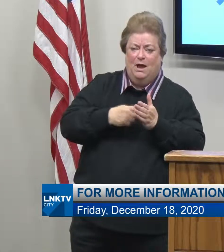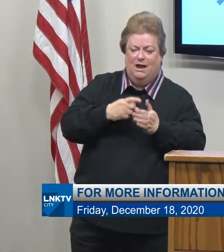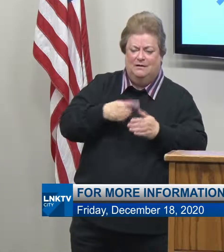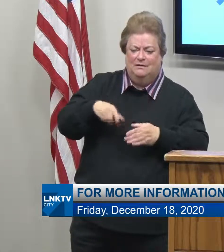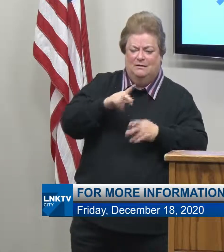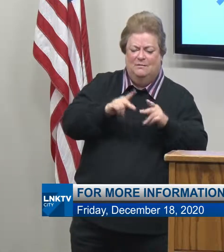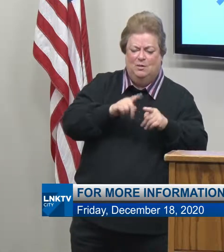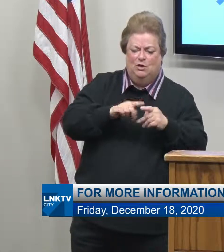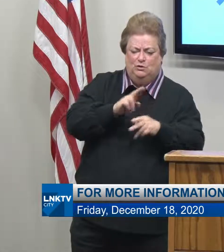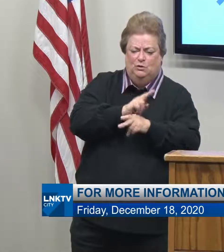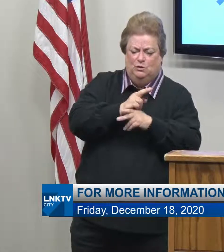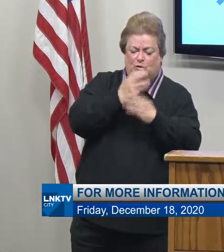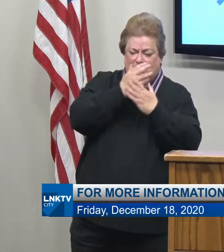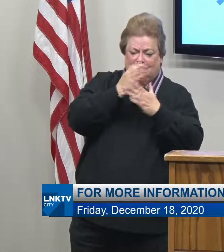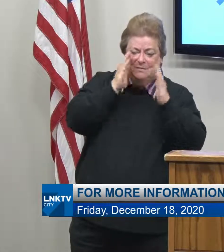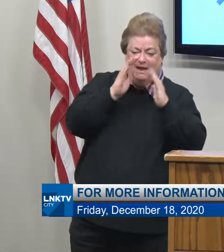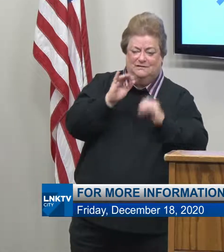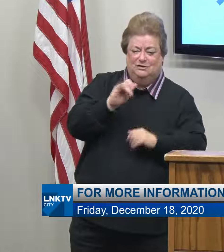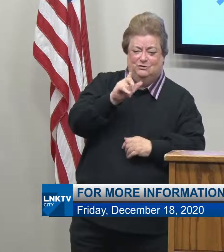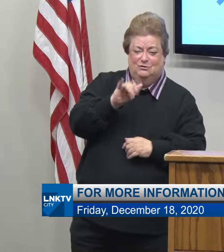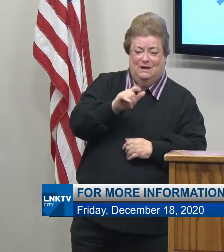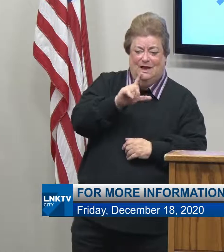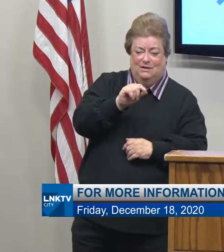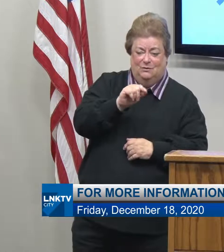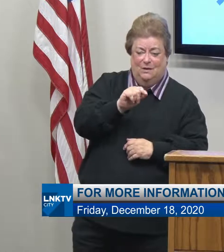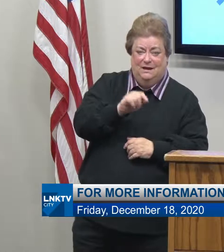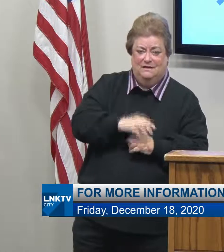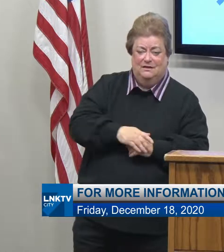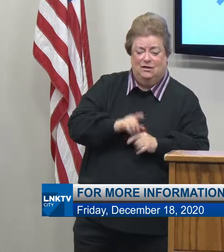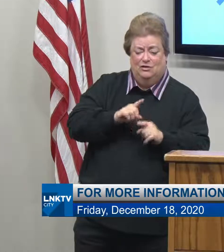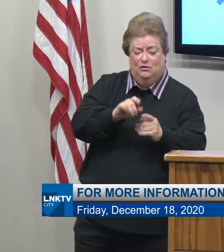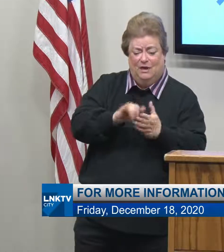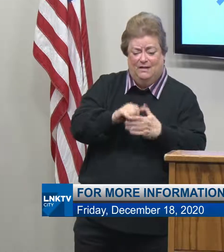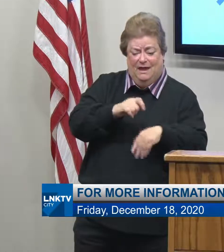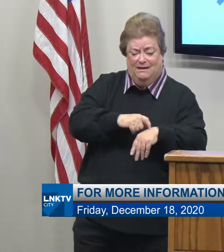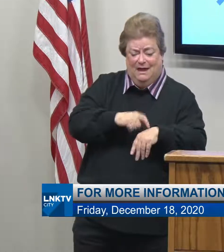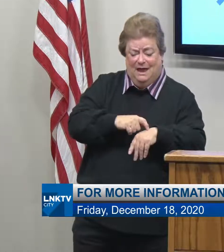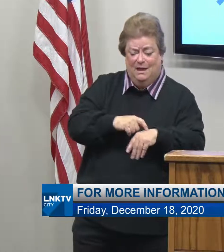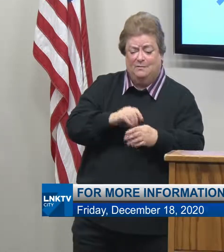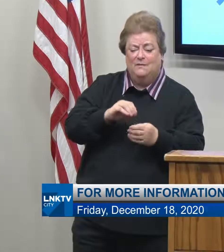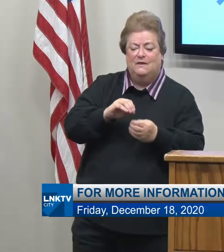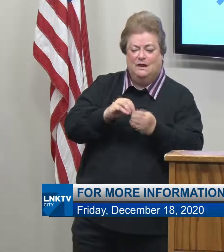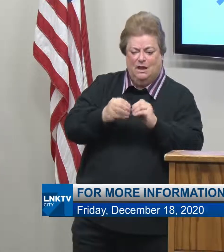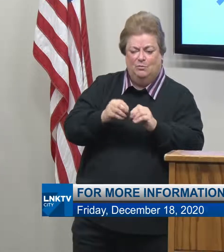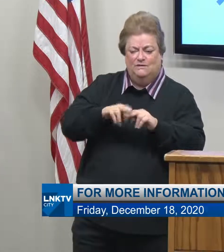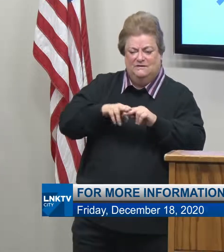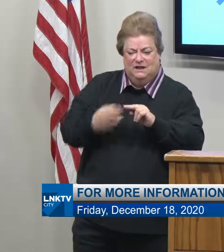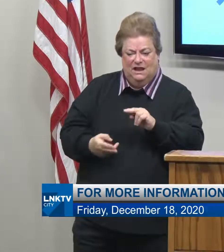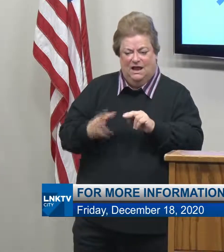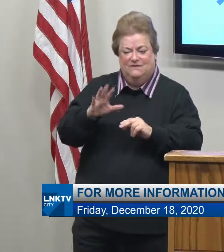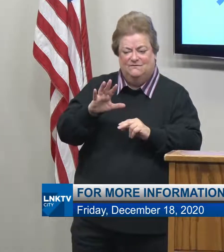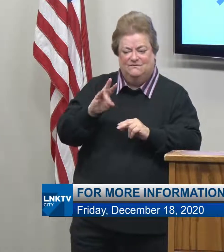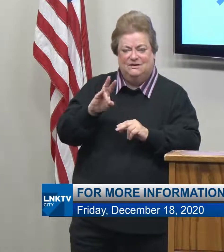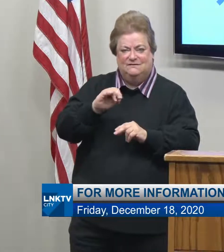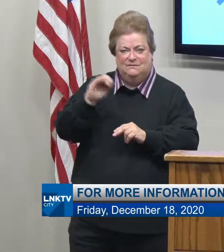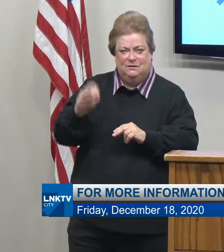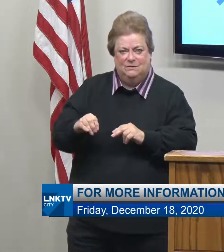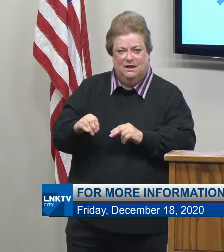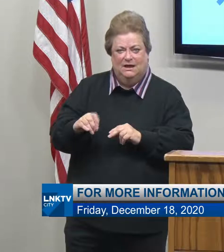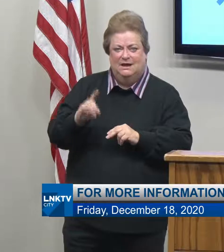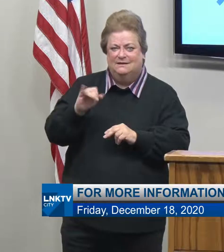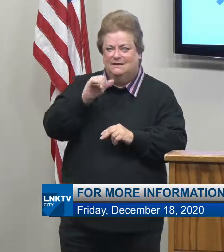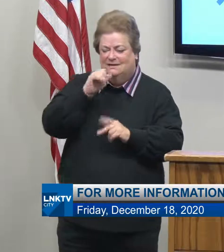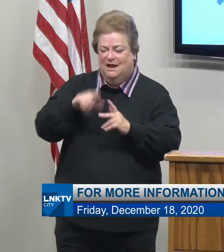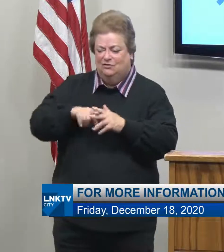implemented on July 20th. Our case numbers at that time declined 57%. They did not start to increase